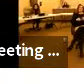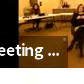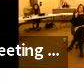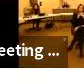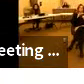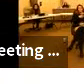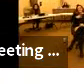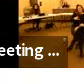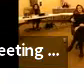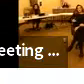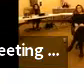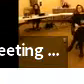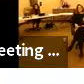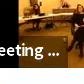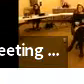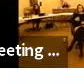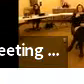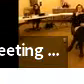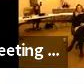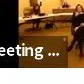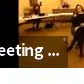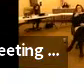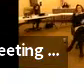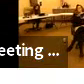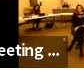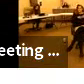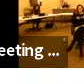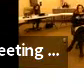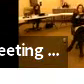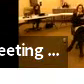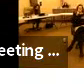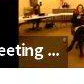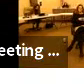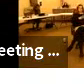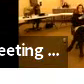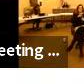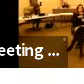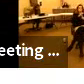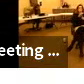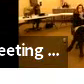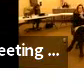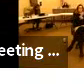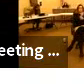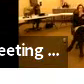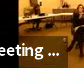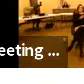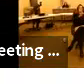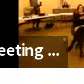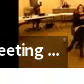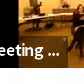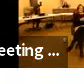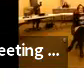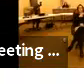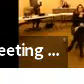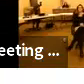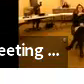docks, but if it just happened to have research in it, then we wouldn't require the special use permit. We would go straight for site plan approval.